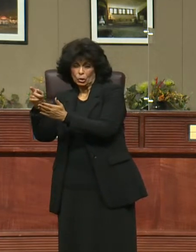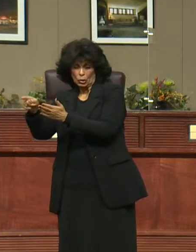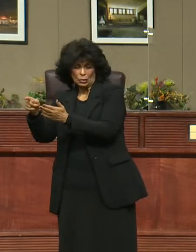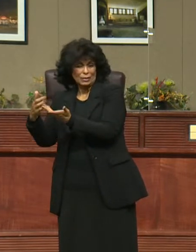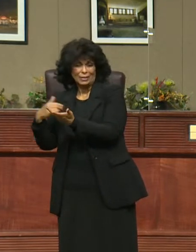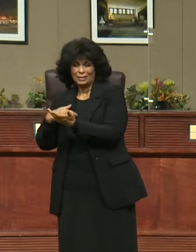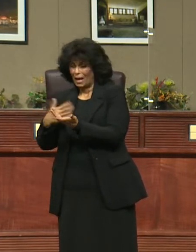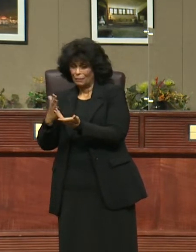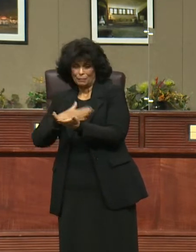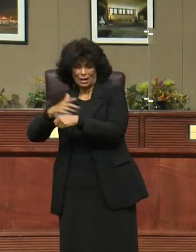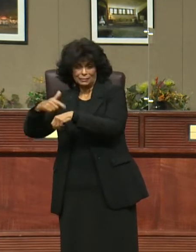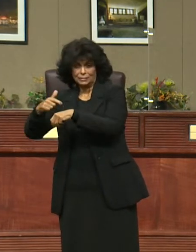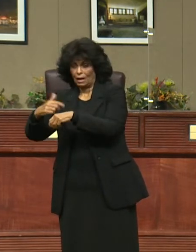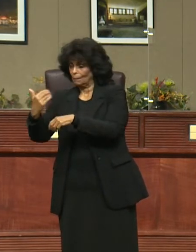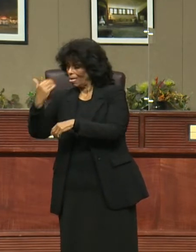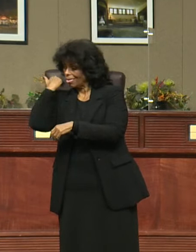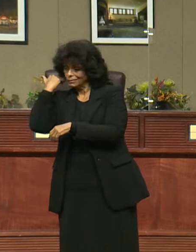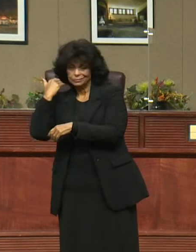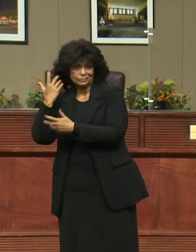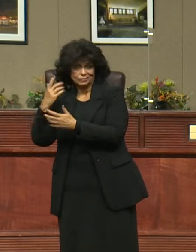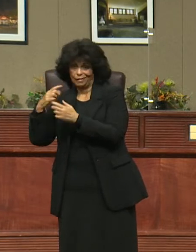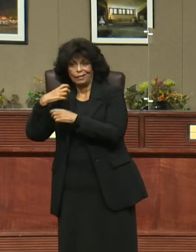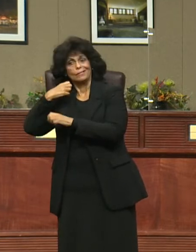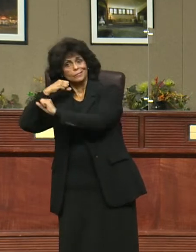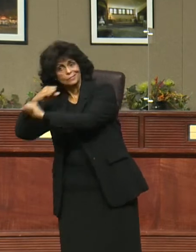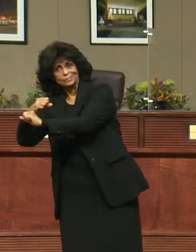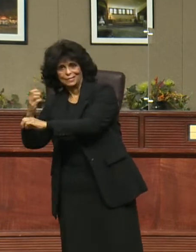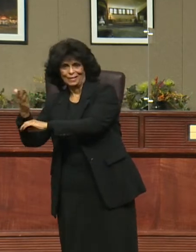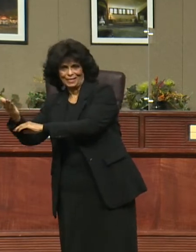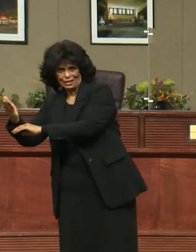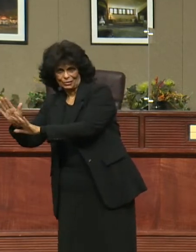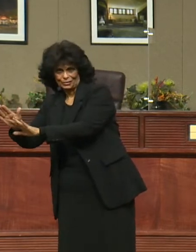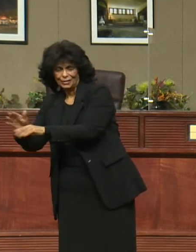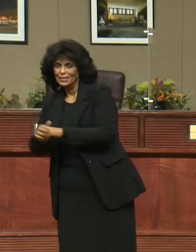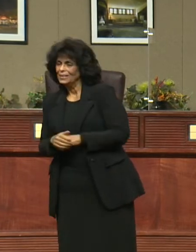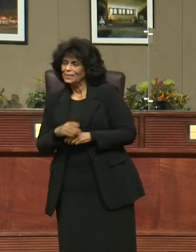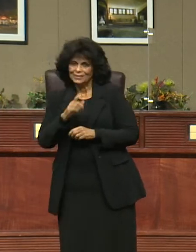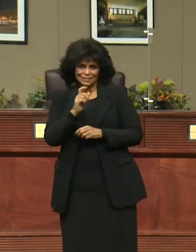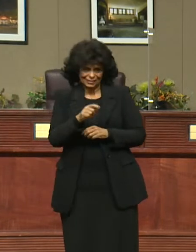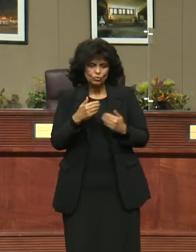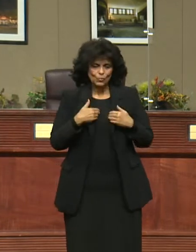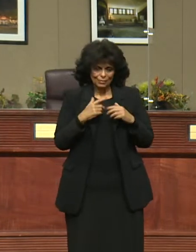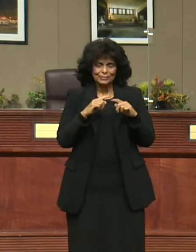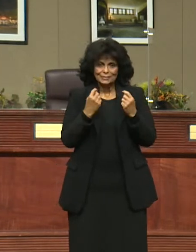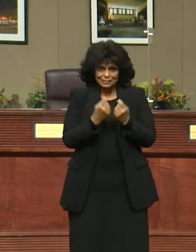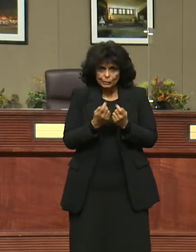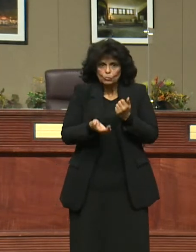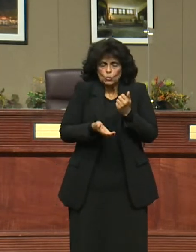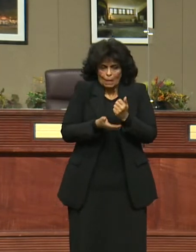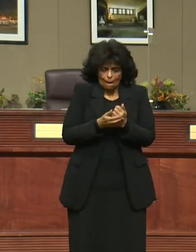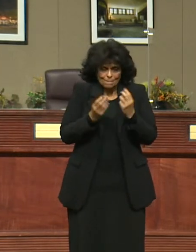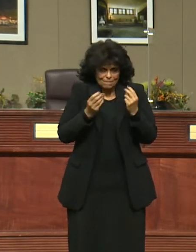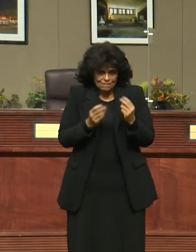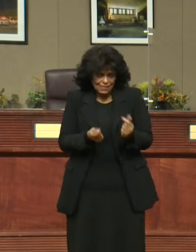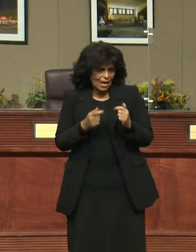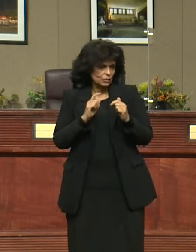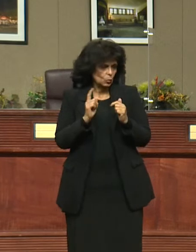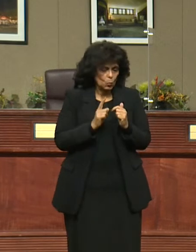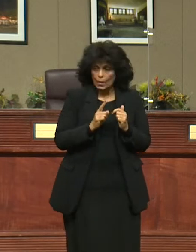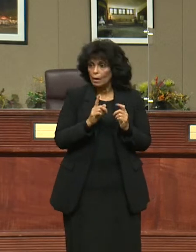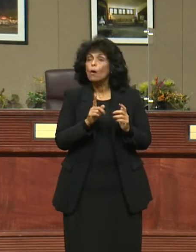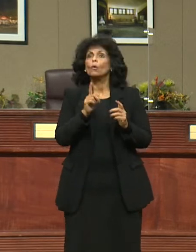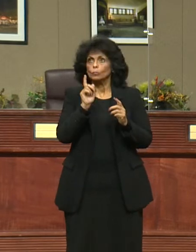to quickly authorize, mobilize, and get into the field if needed. Also, the